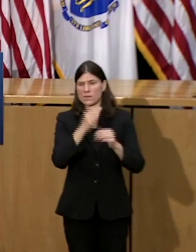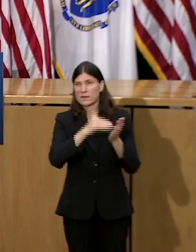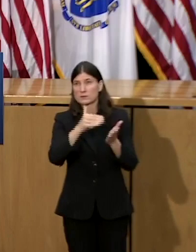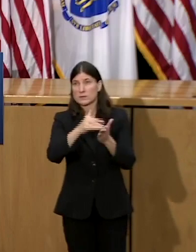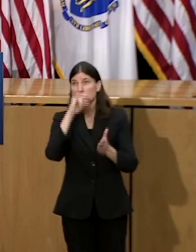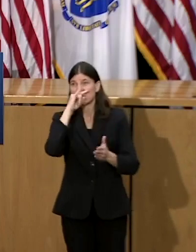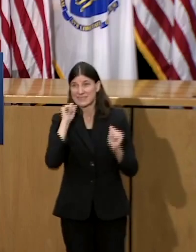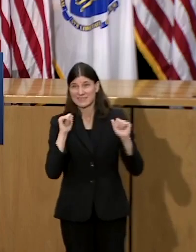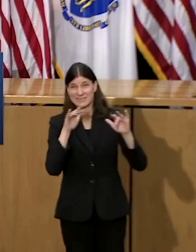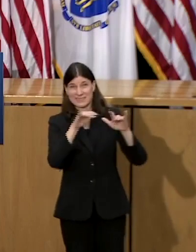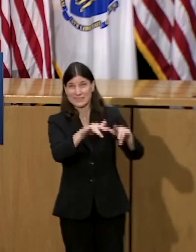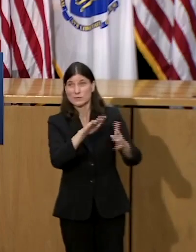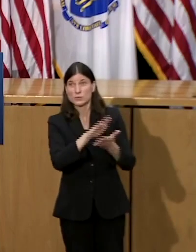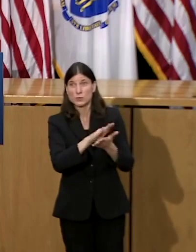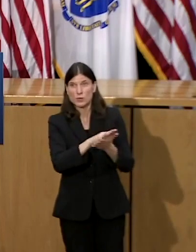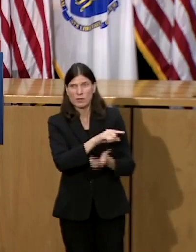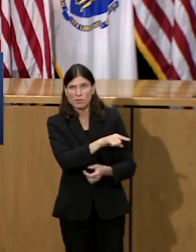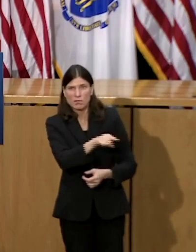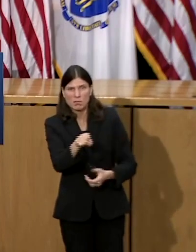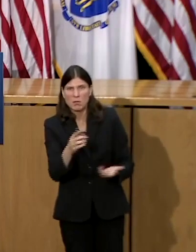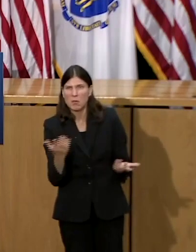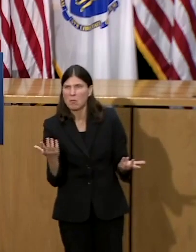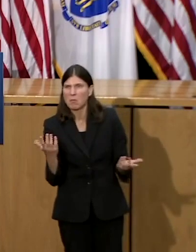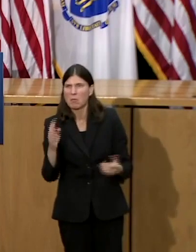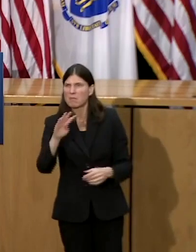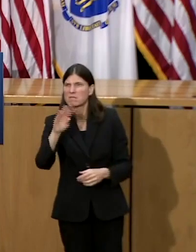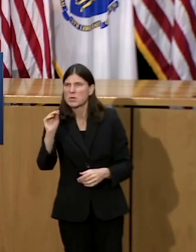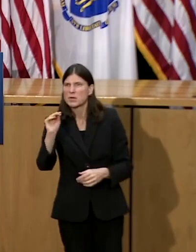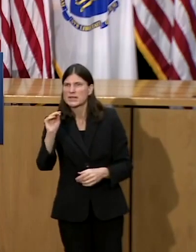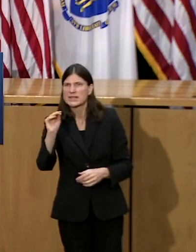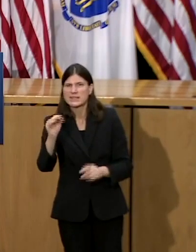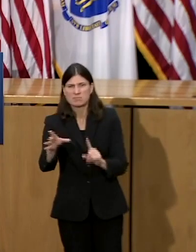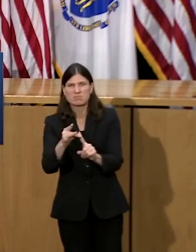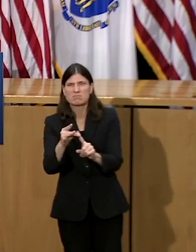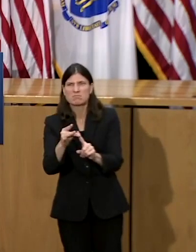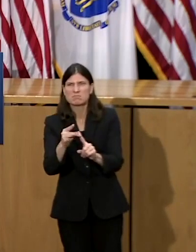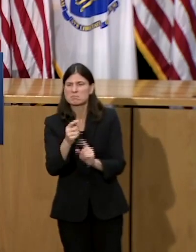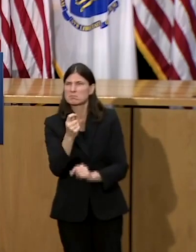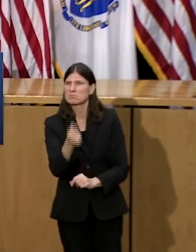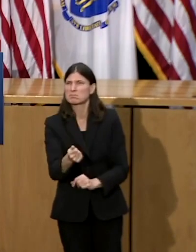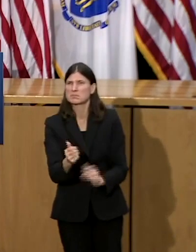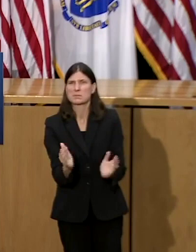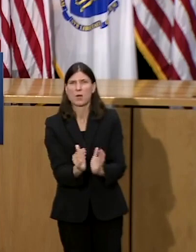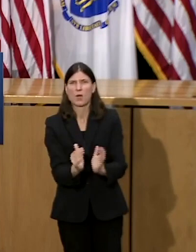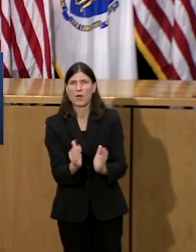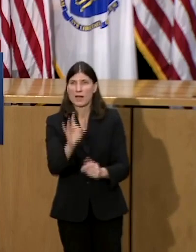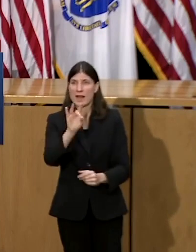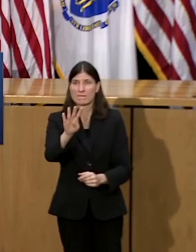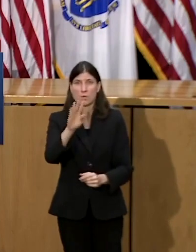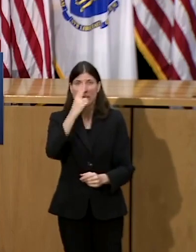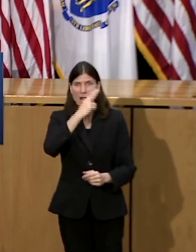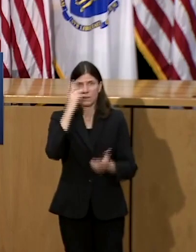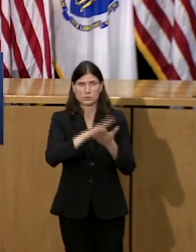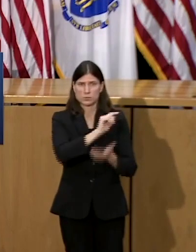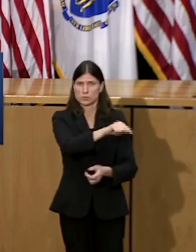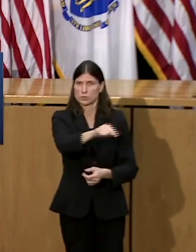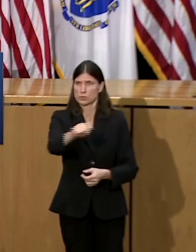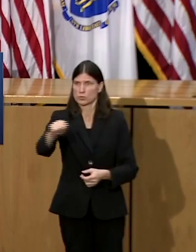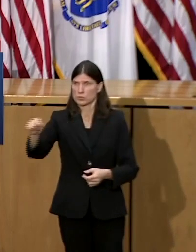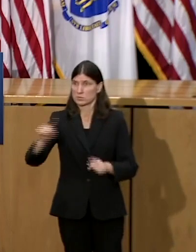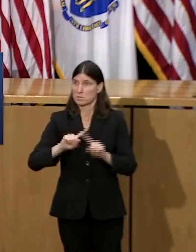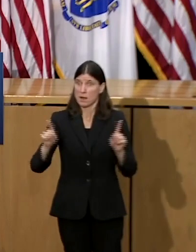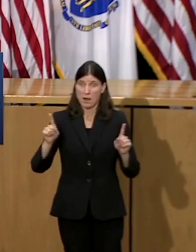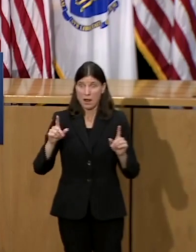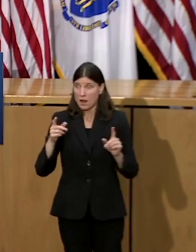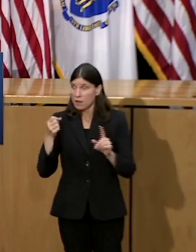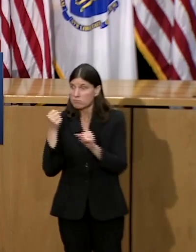COVID-19. These schools are located in many cases in cities, and some have among the highest transmission rates in their